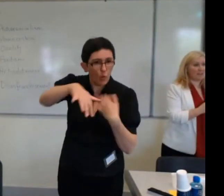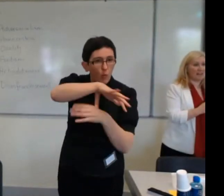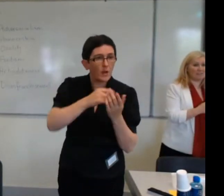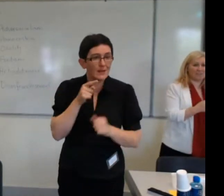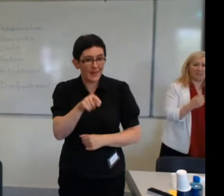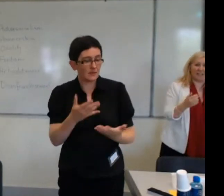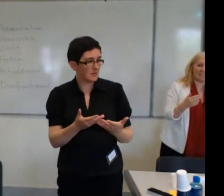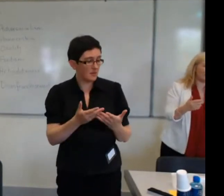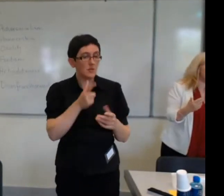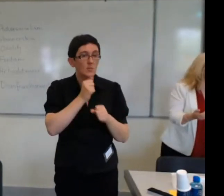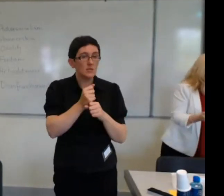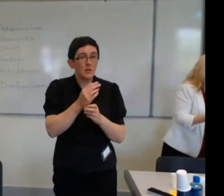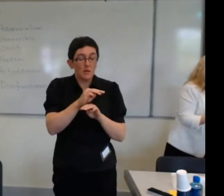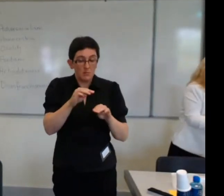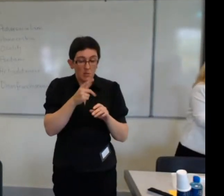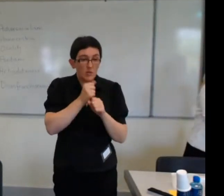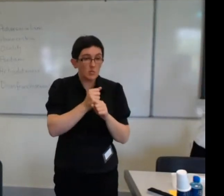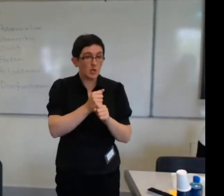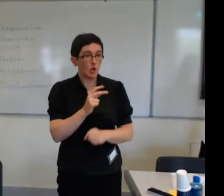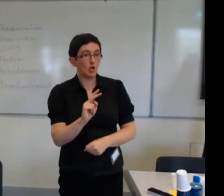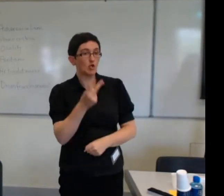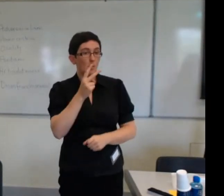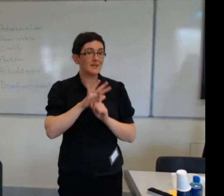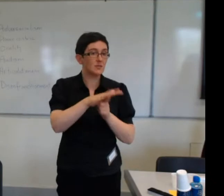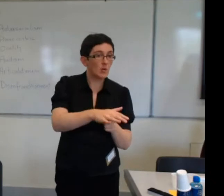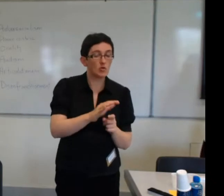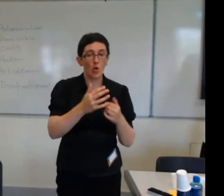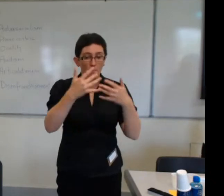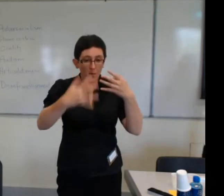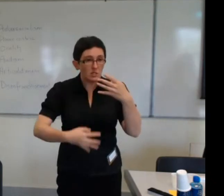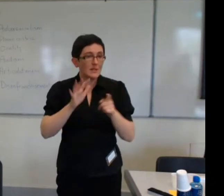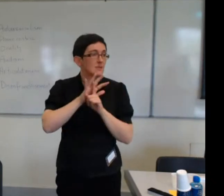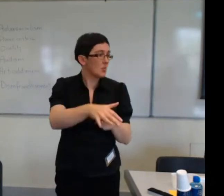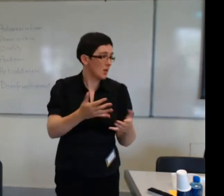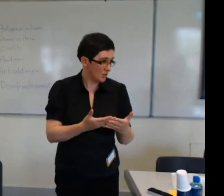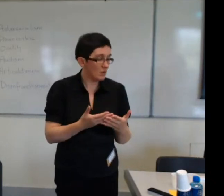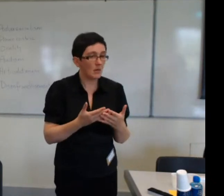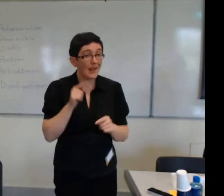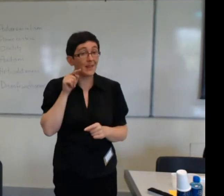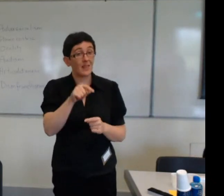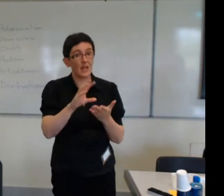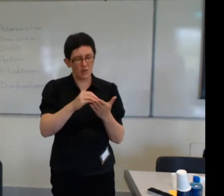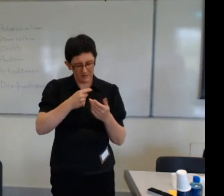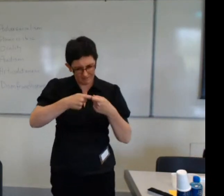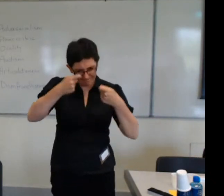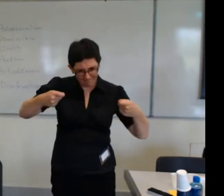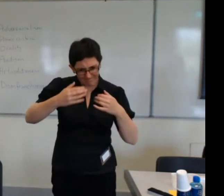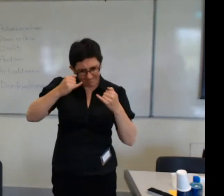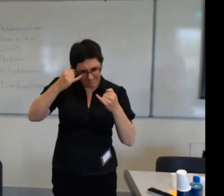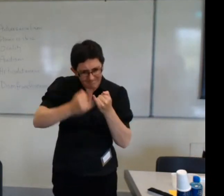have, you know, the idea that people often talk about double discrimination or multiple discrimination. And I think that that's something that needs to be teased out a little bit more. It's having its